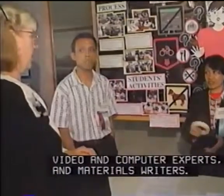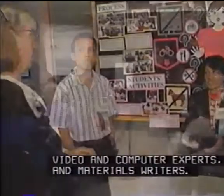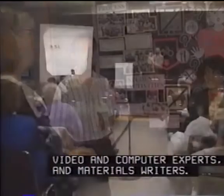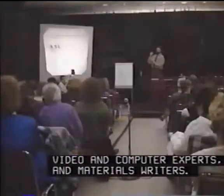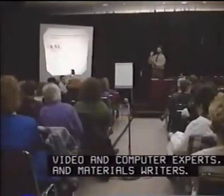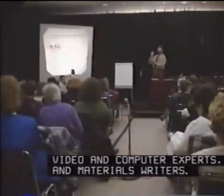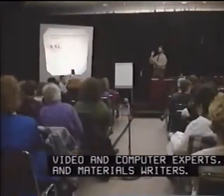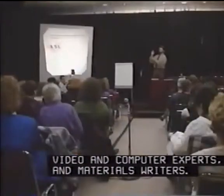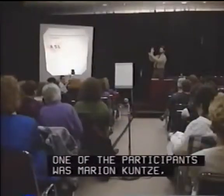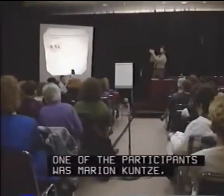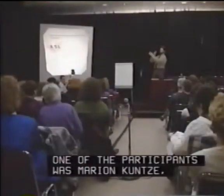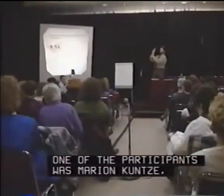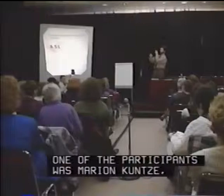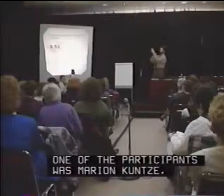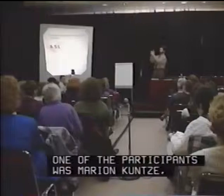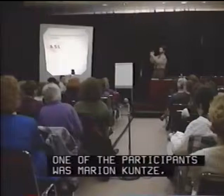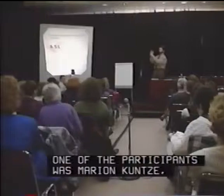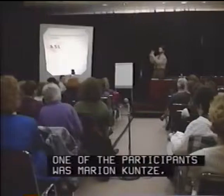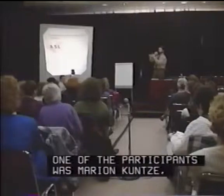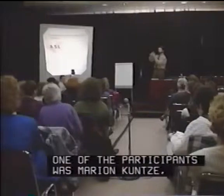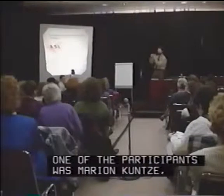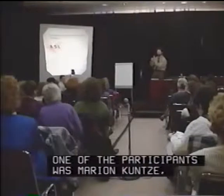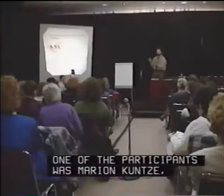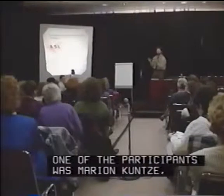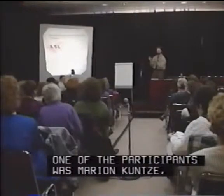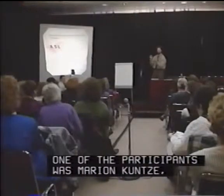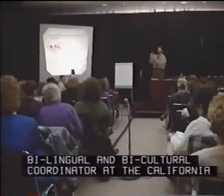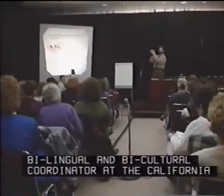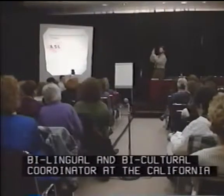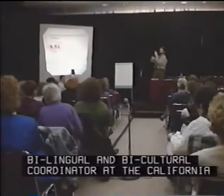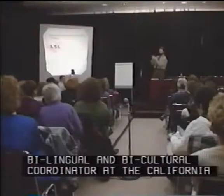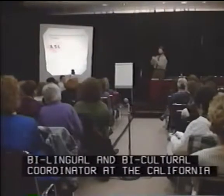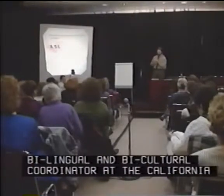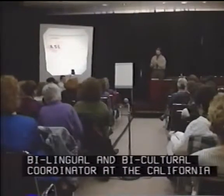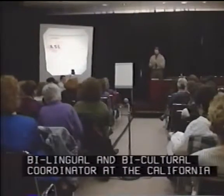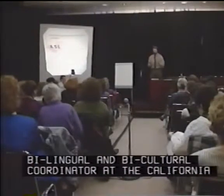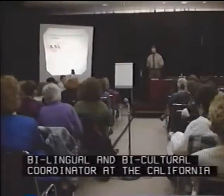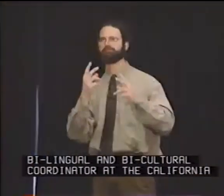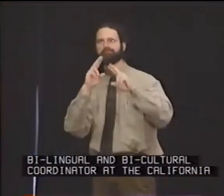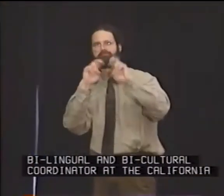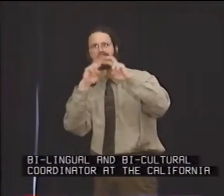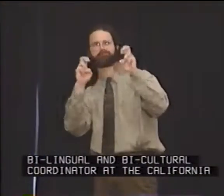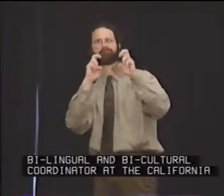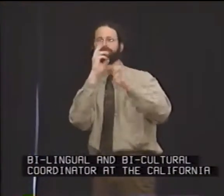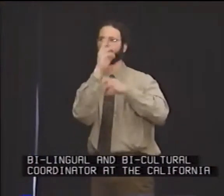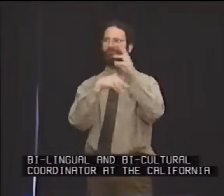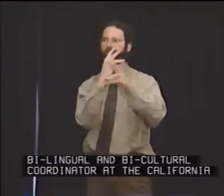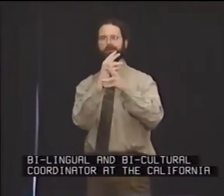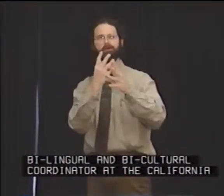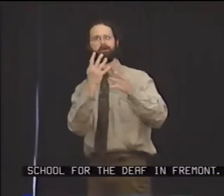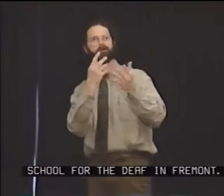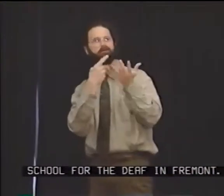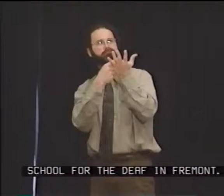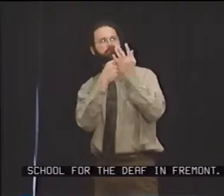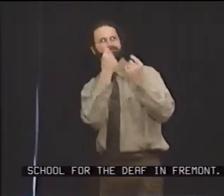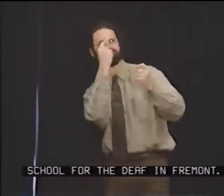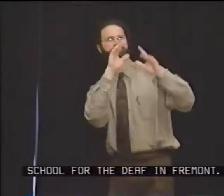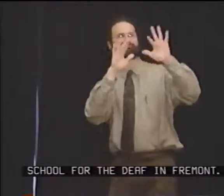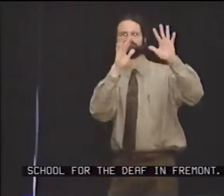One of the participants was Marlon Kuntz, bilingual and bicultural coordinator at the California School for the Deaf in